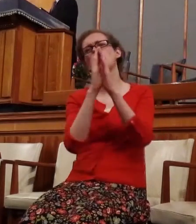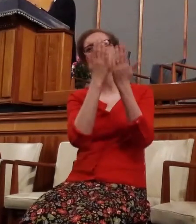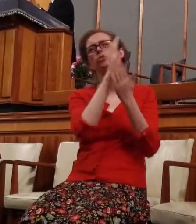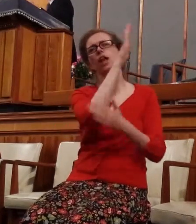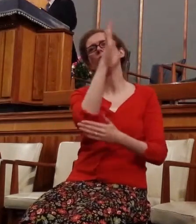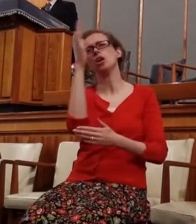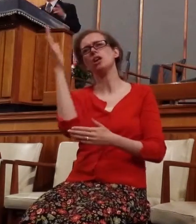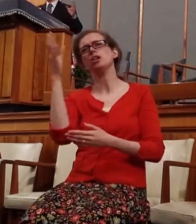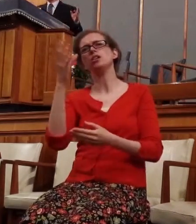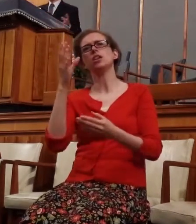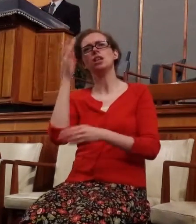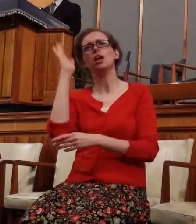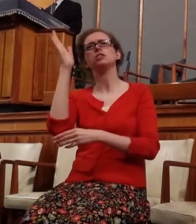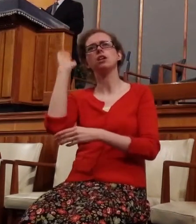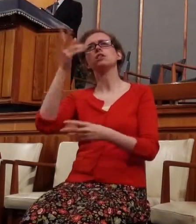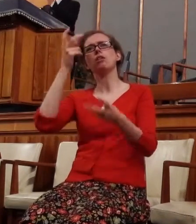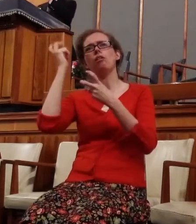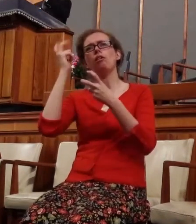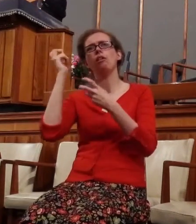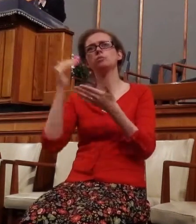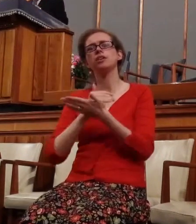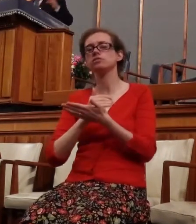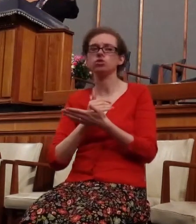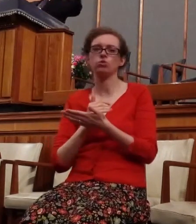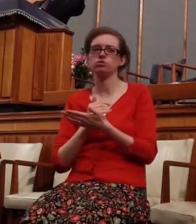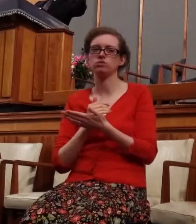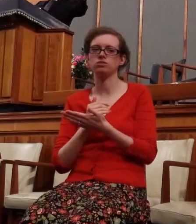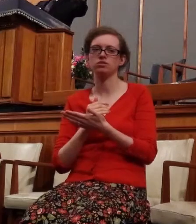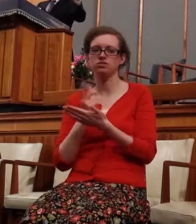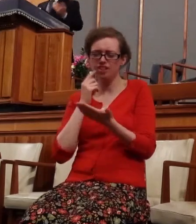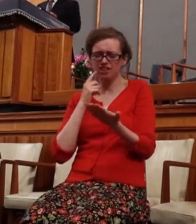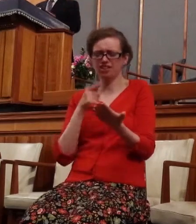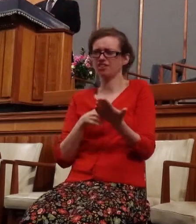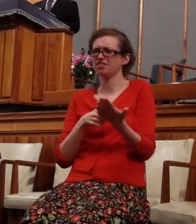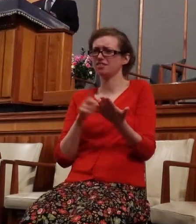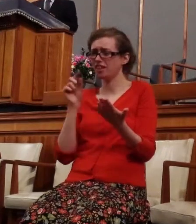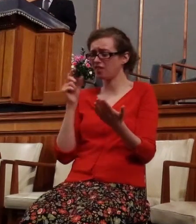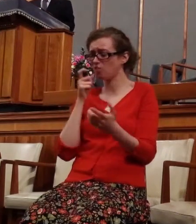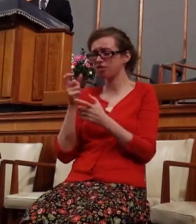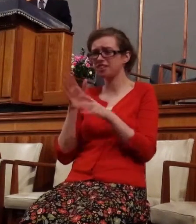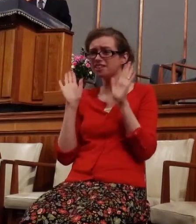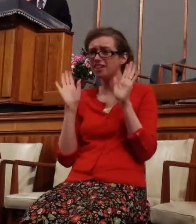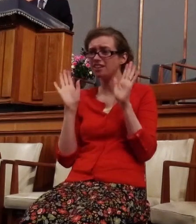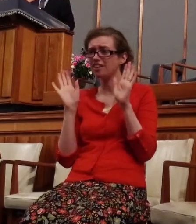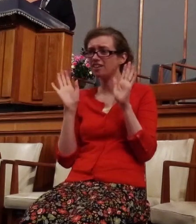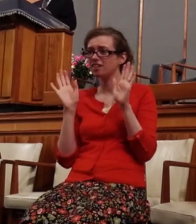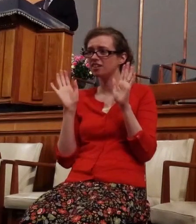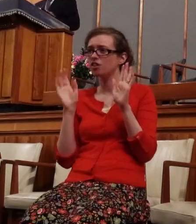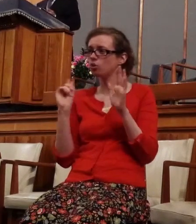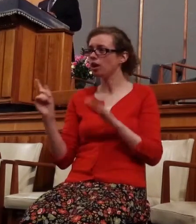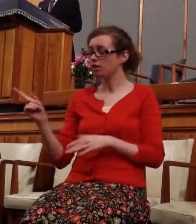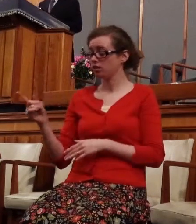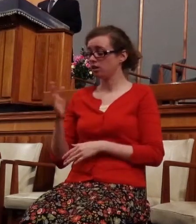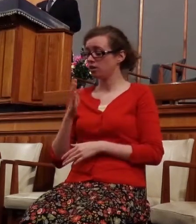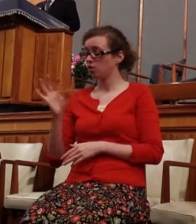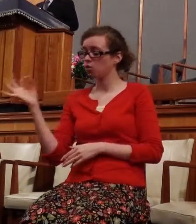and lectures after lectures. Just 11 words. What must I do? If that is a sincere question, it comes from